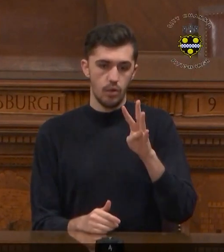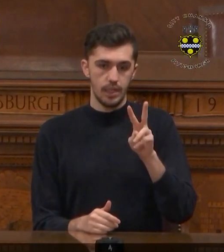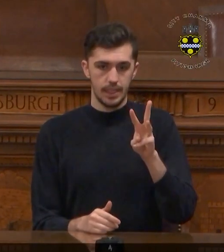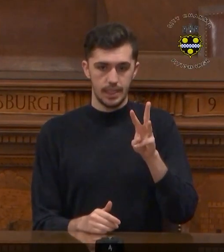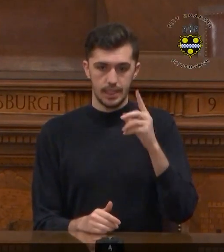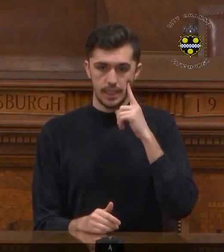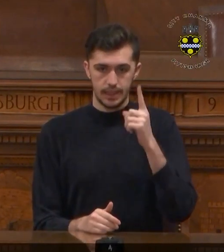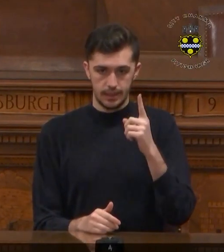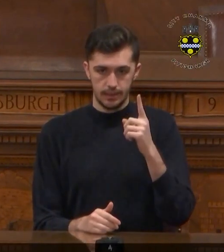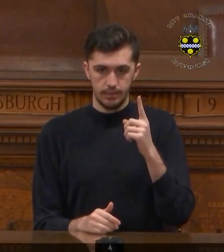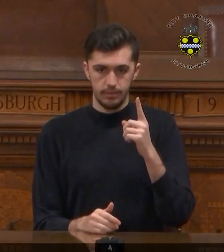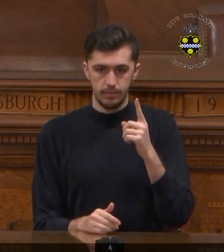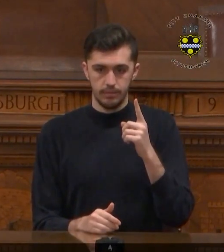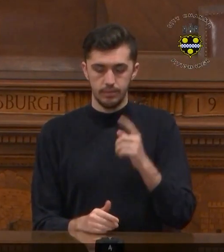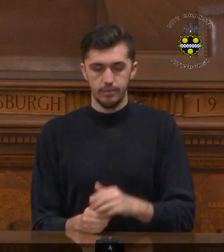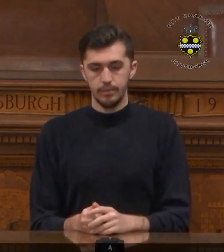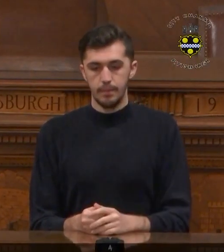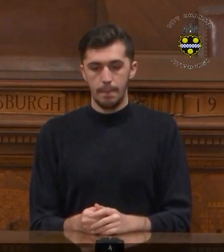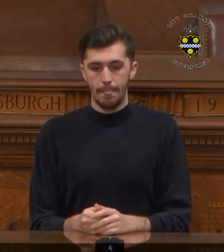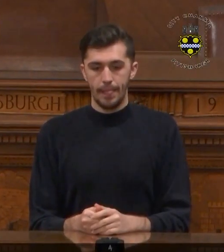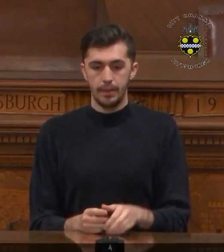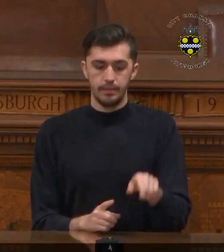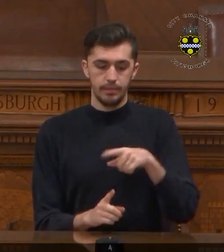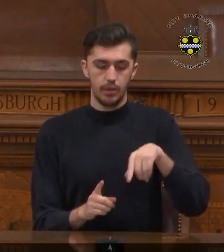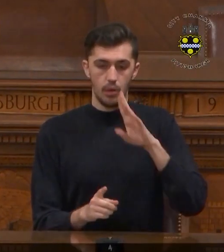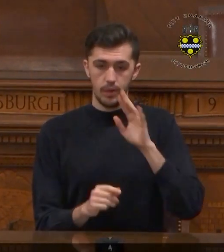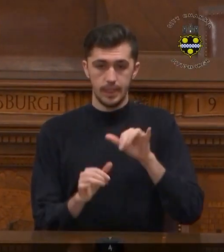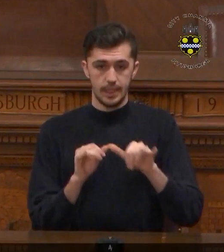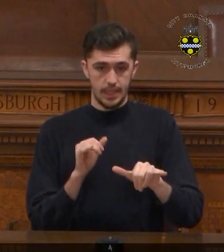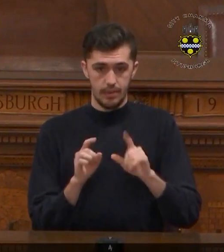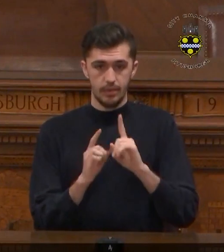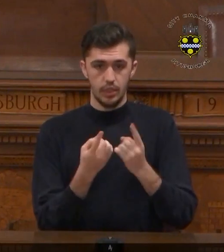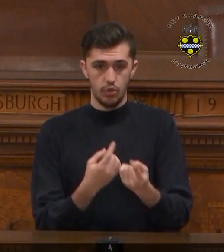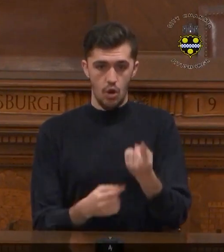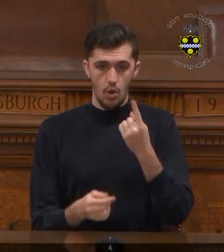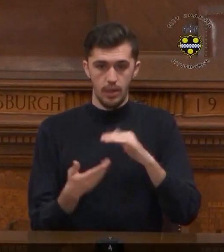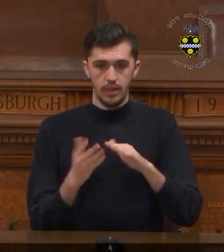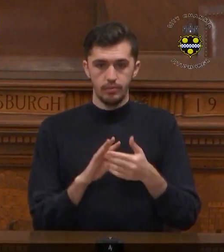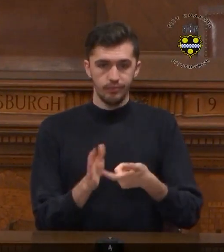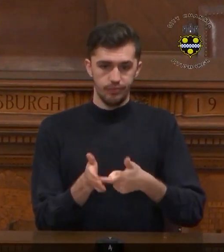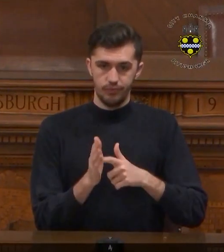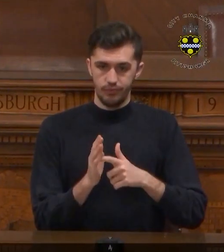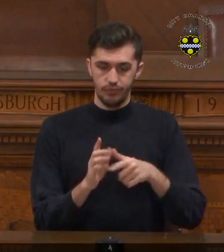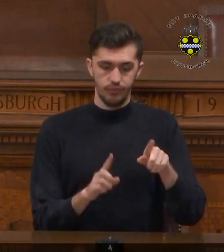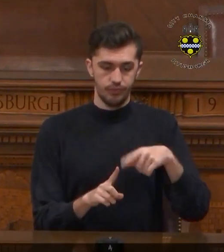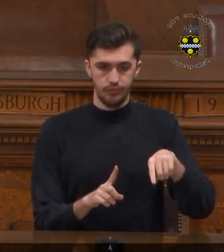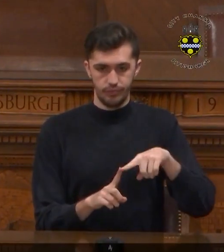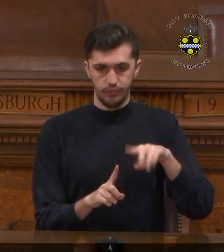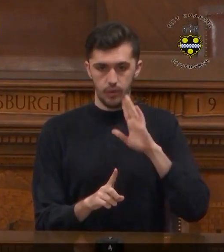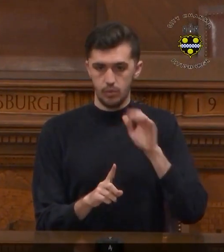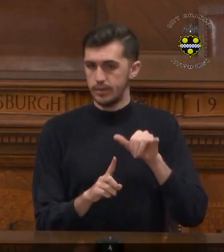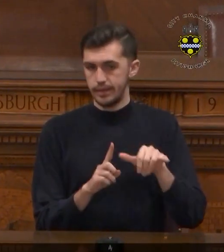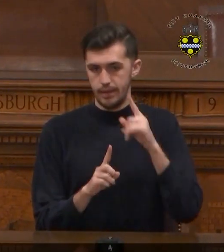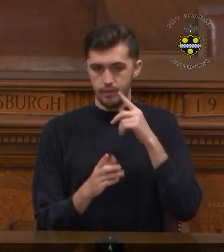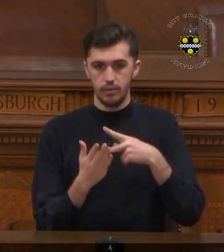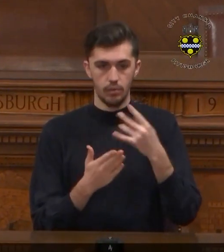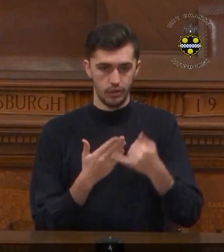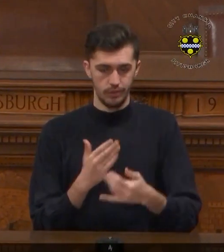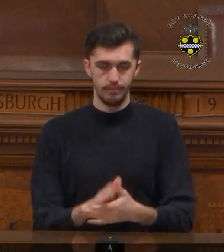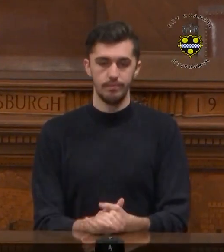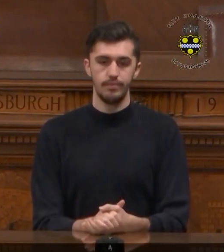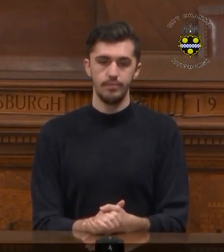$33,372.46 remaining within District 1 neighborhood needs to new projects and renaming existing